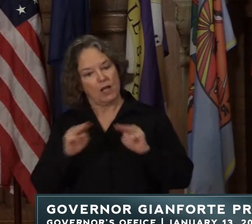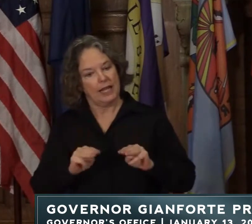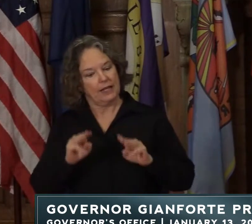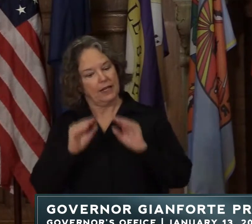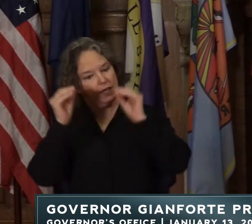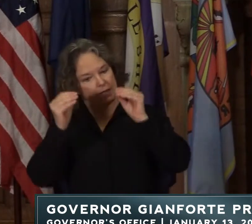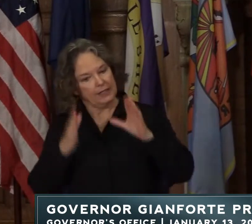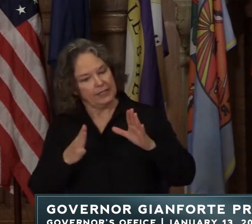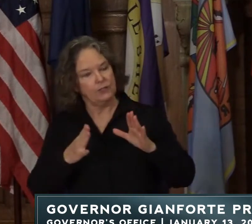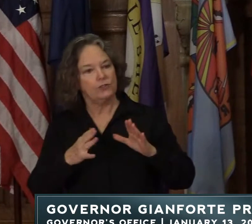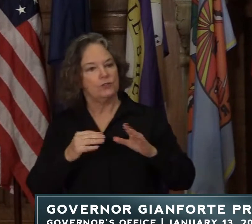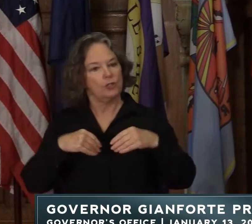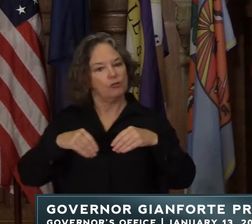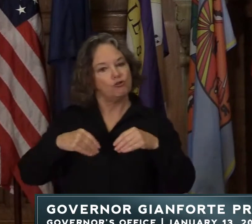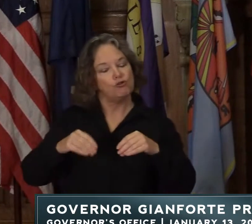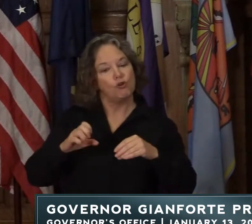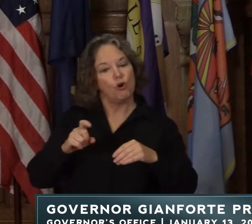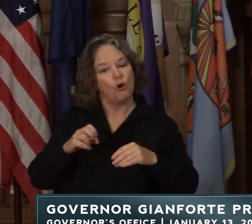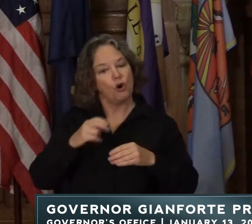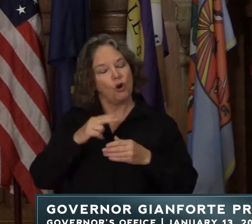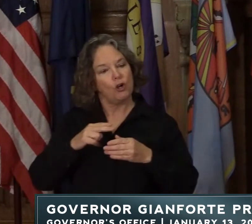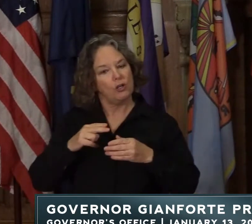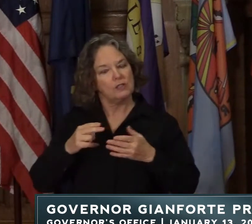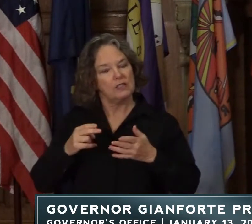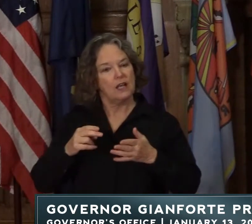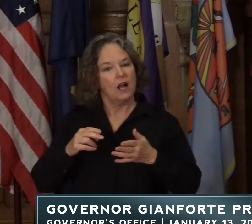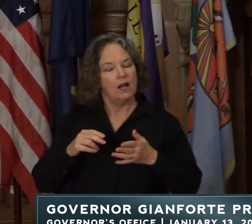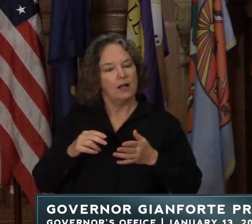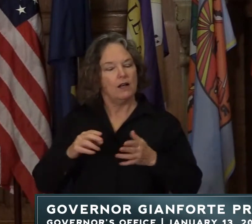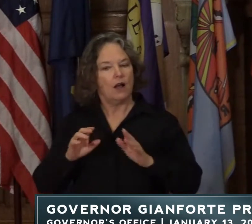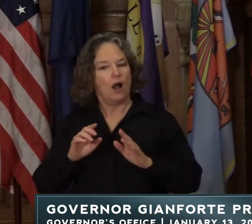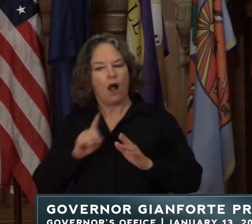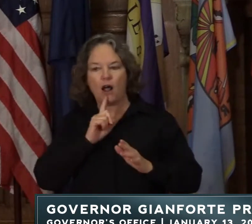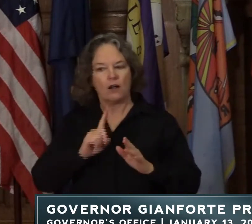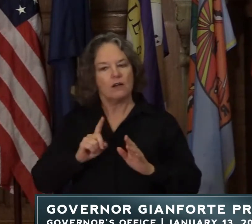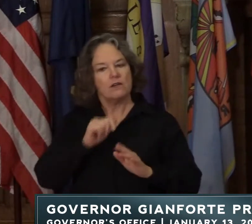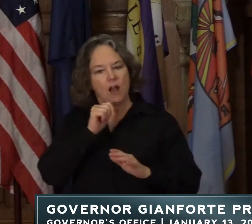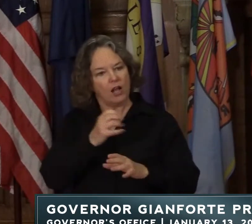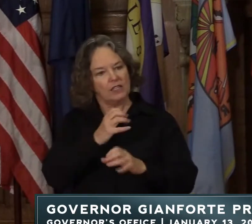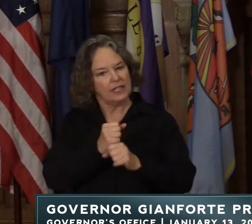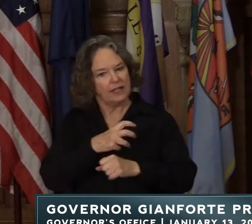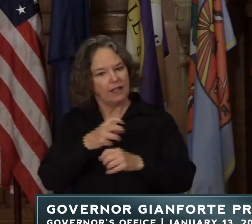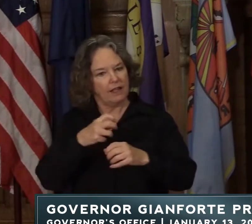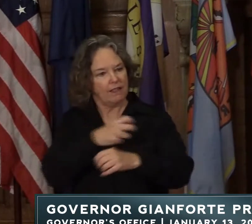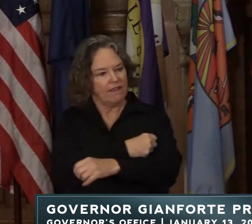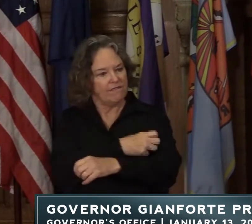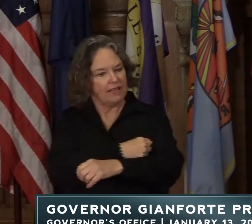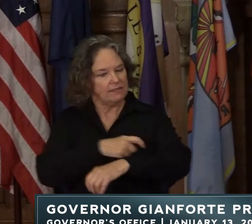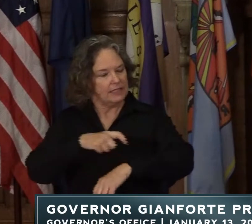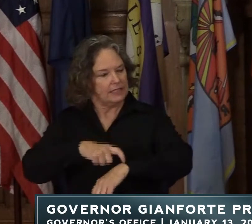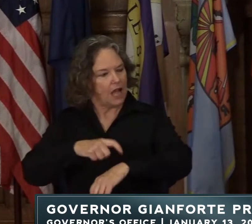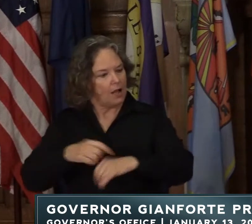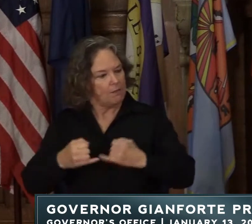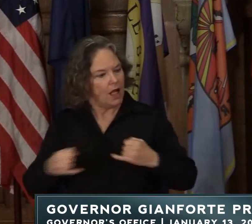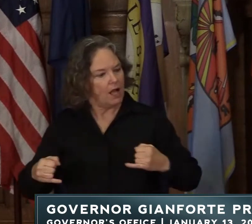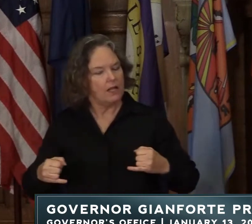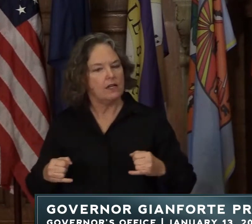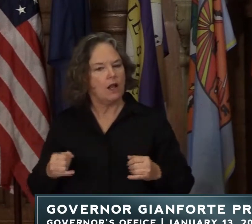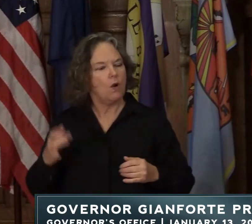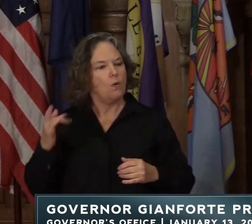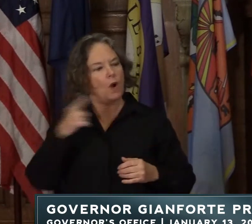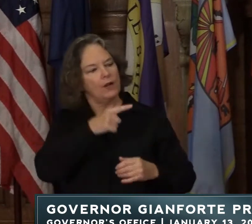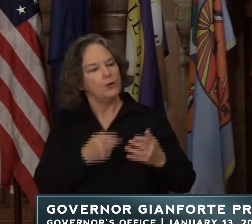teachers, store clerks, at being pushed back now on the vaccine timeline. Why reprioritize some Montanans over others